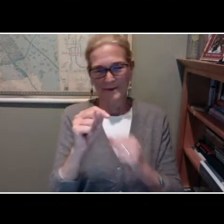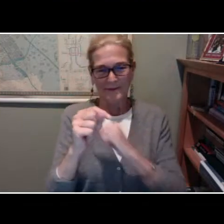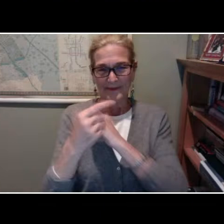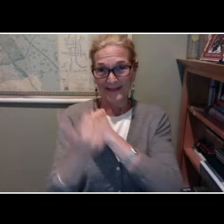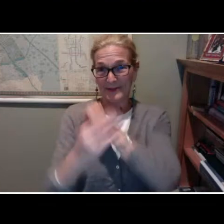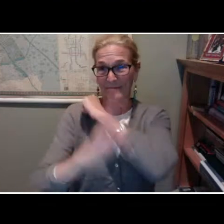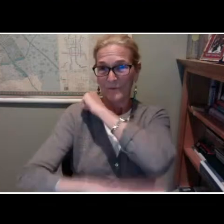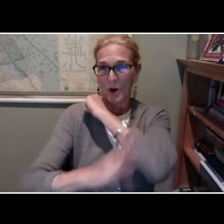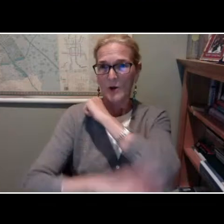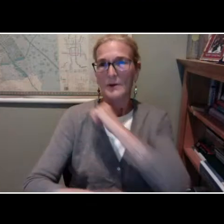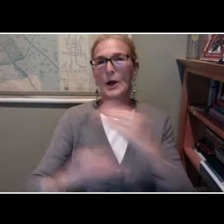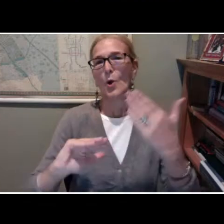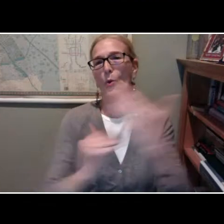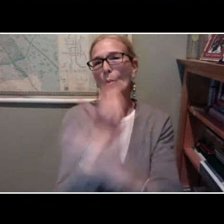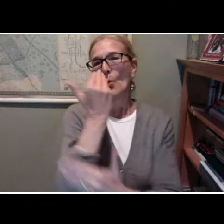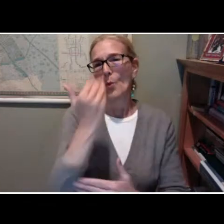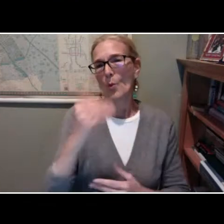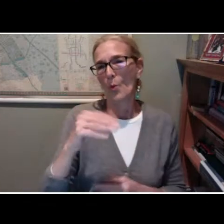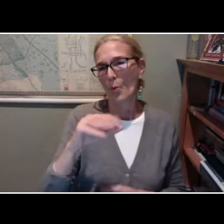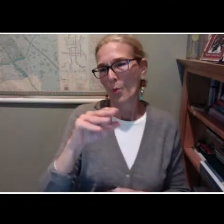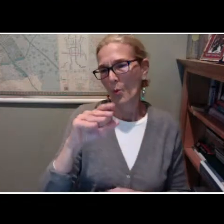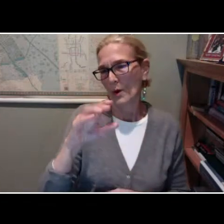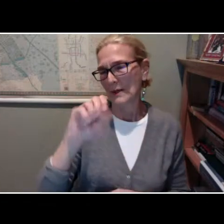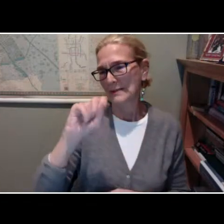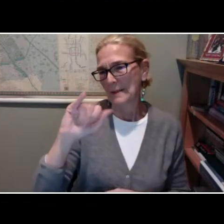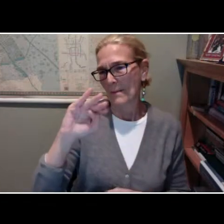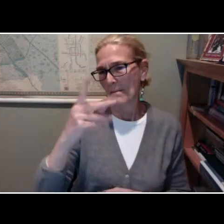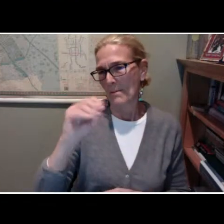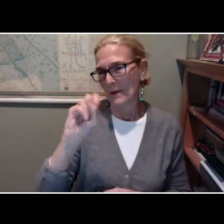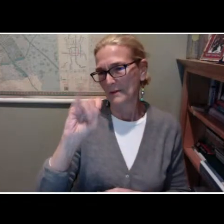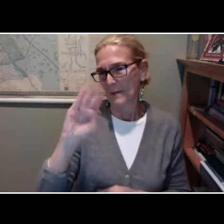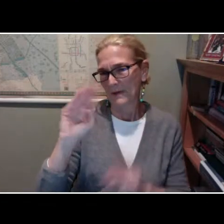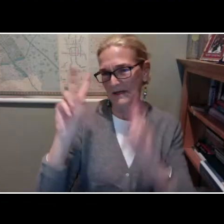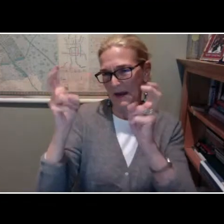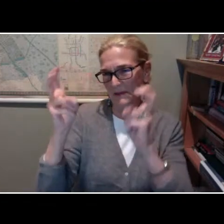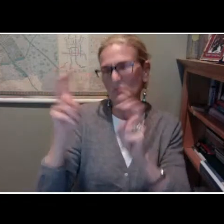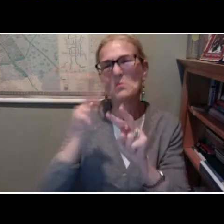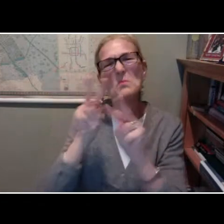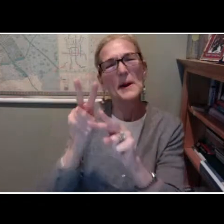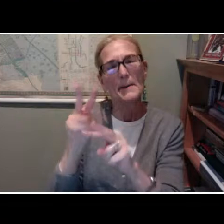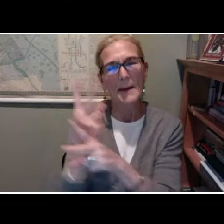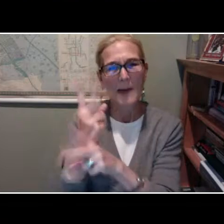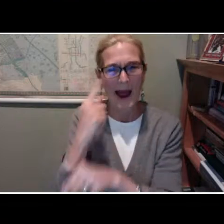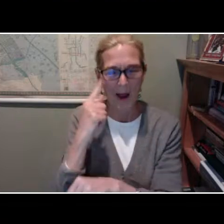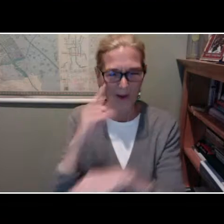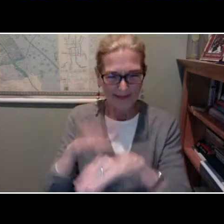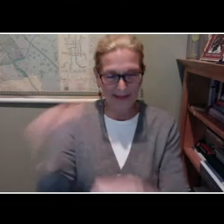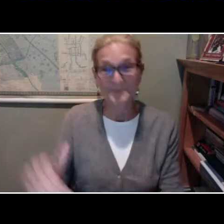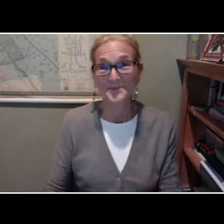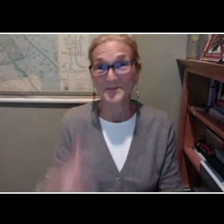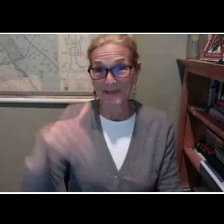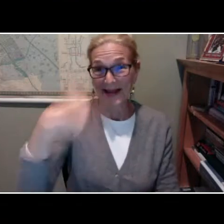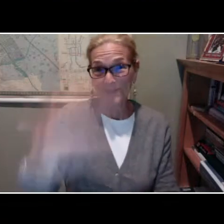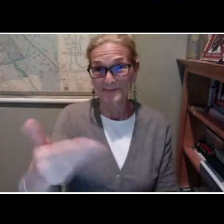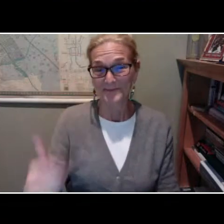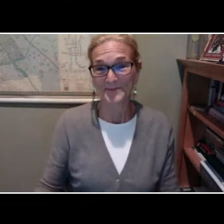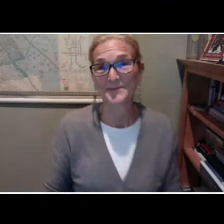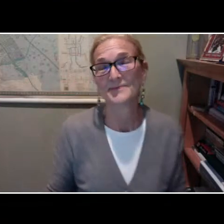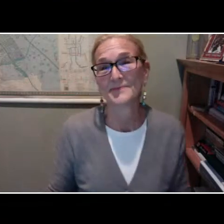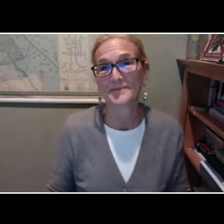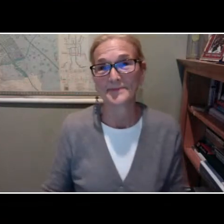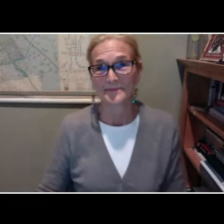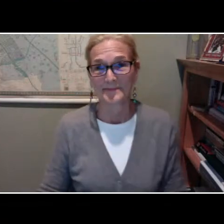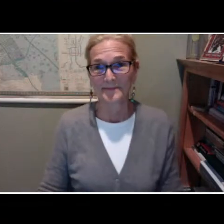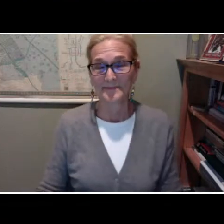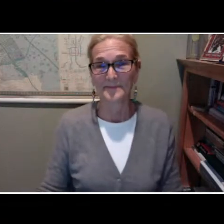meetings anymore. Of course, hopefully, we're hoping to host it again this fall, a new symposium. So we'll keep an